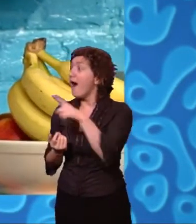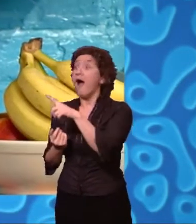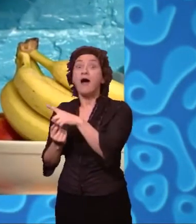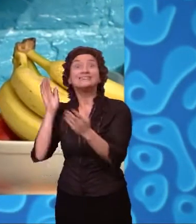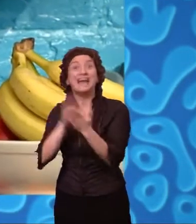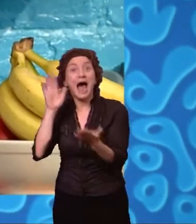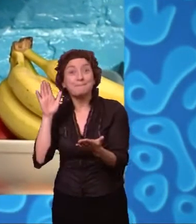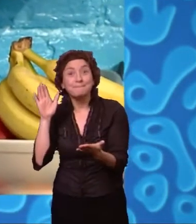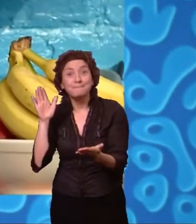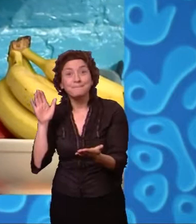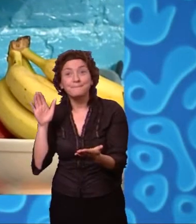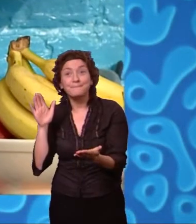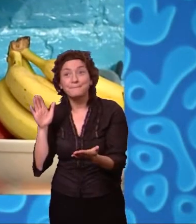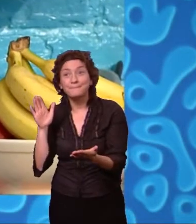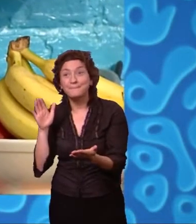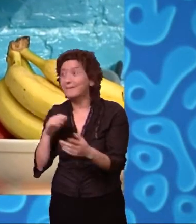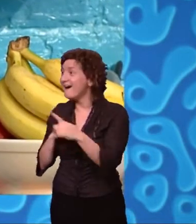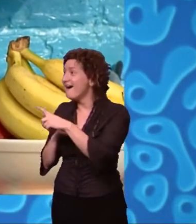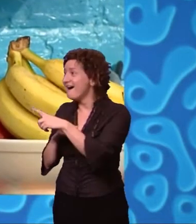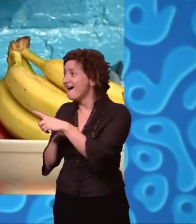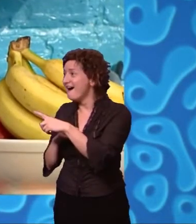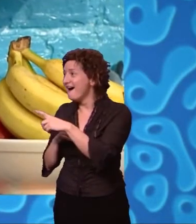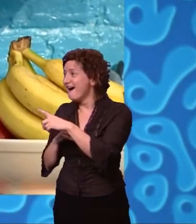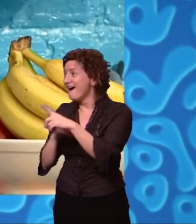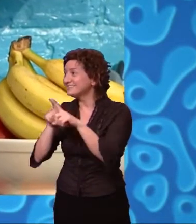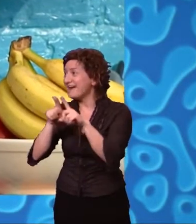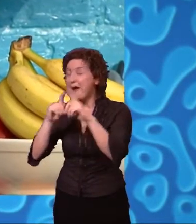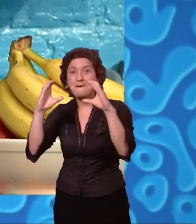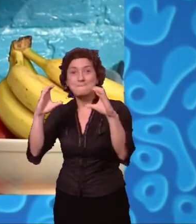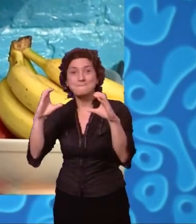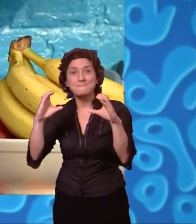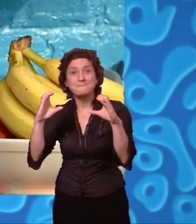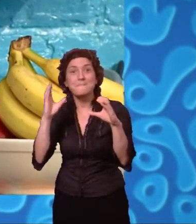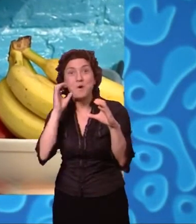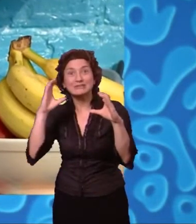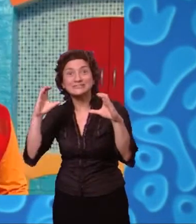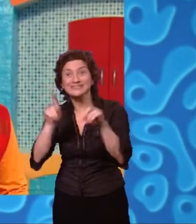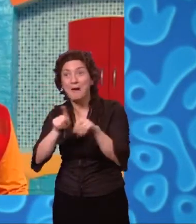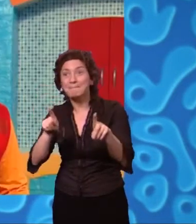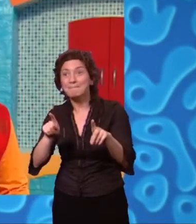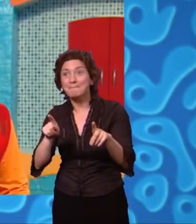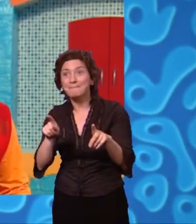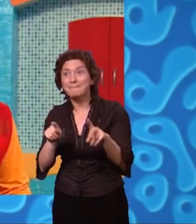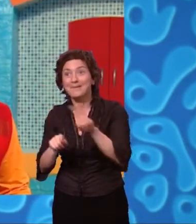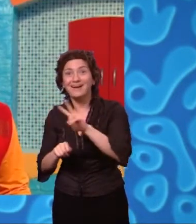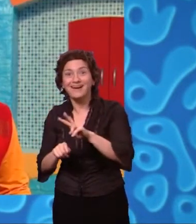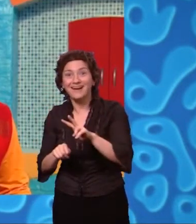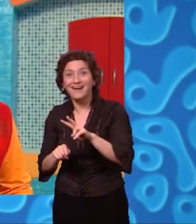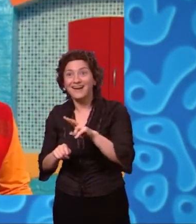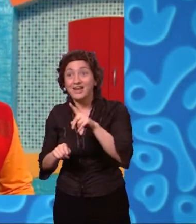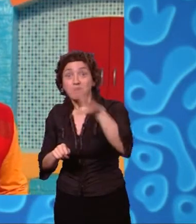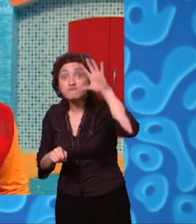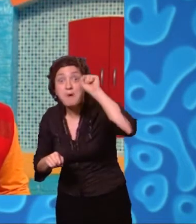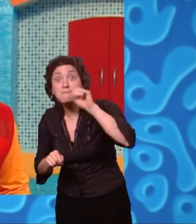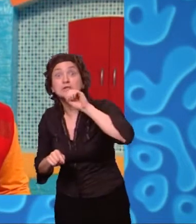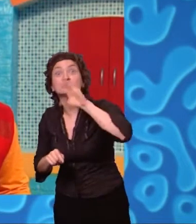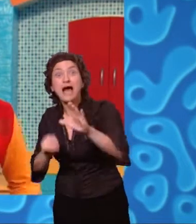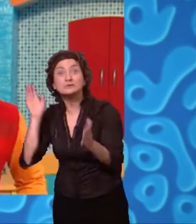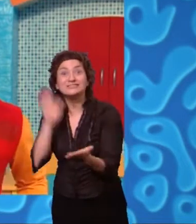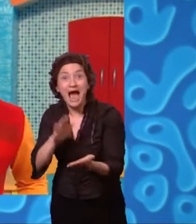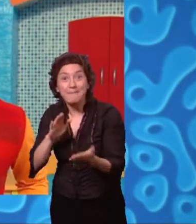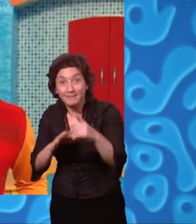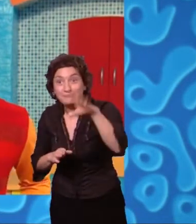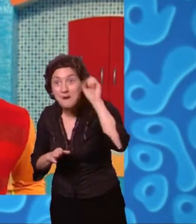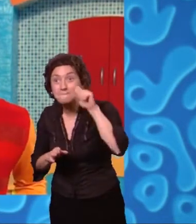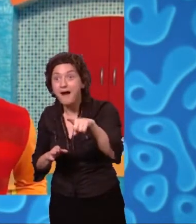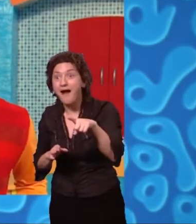Snap! Ho-ho! Another orange that's exactly the same. Did you remember to shout snap? I